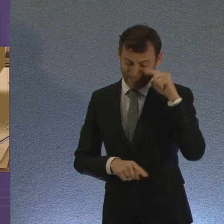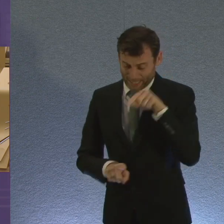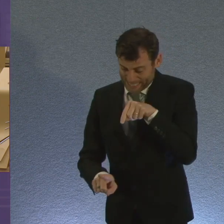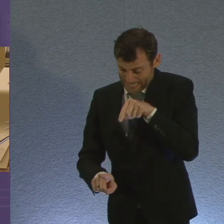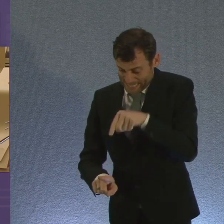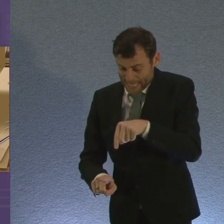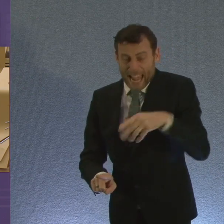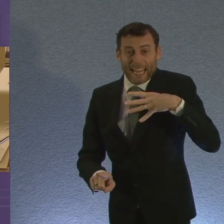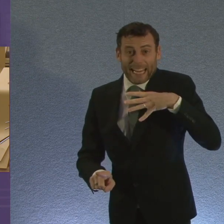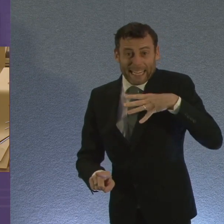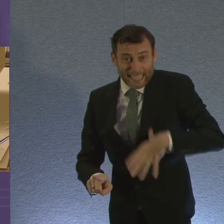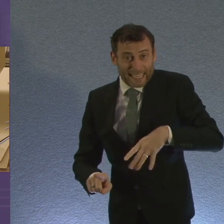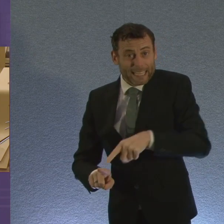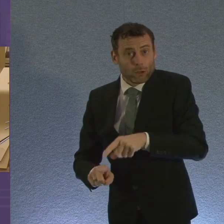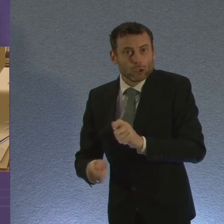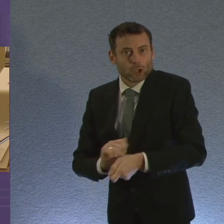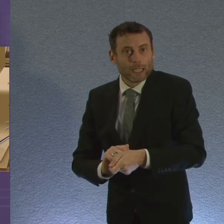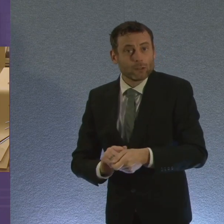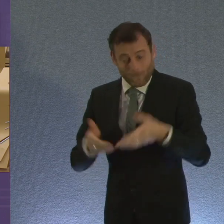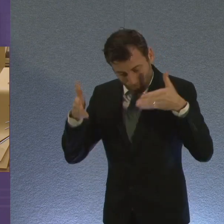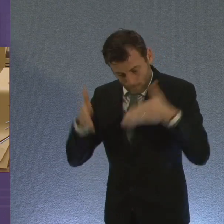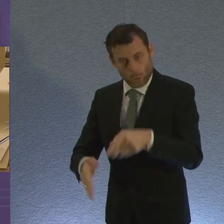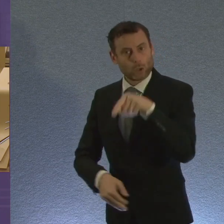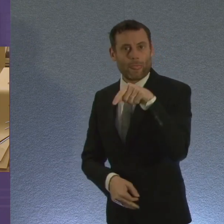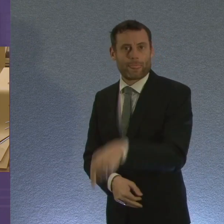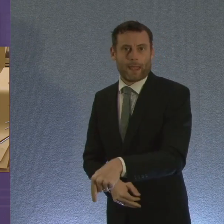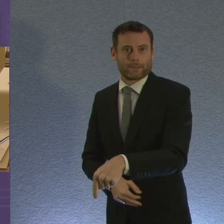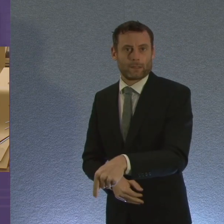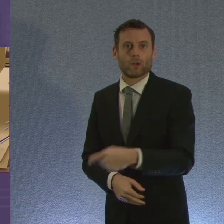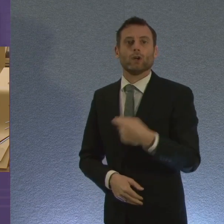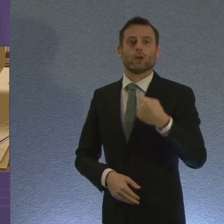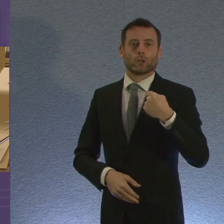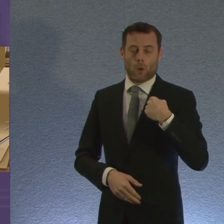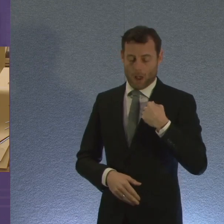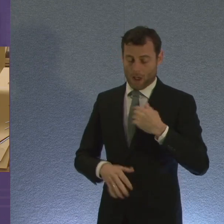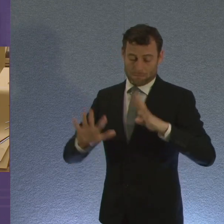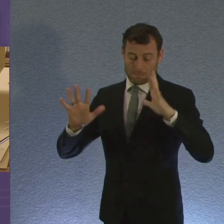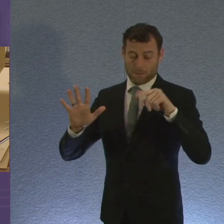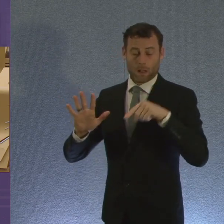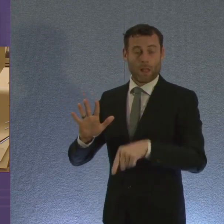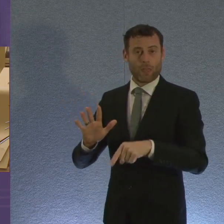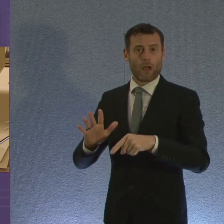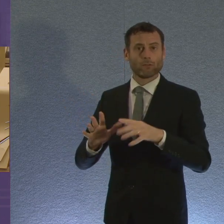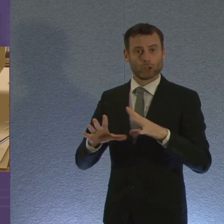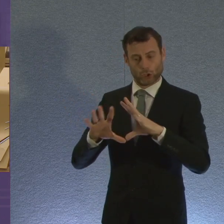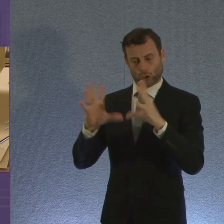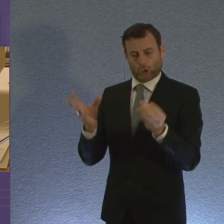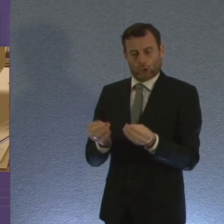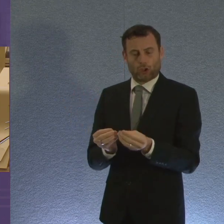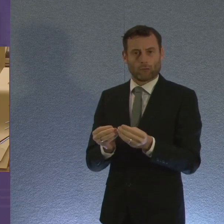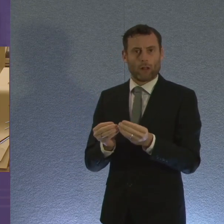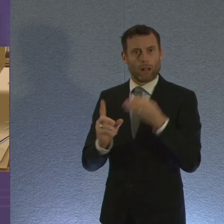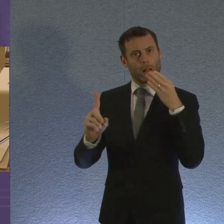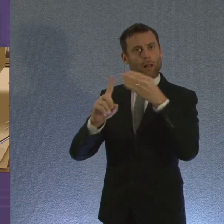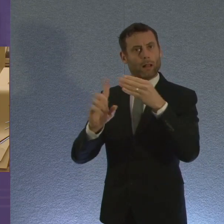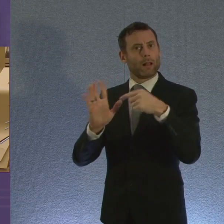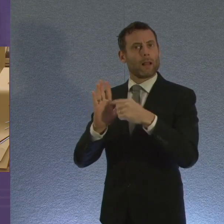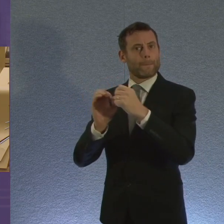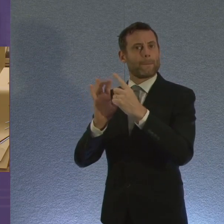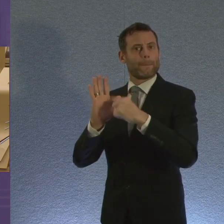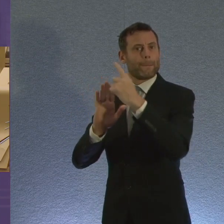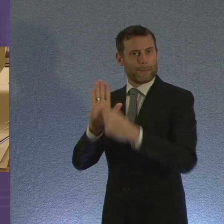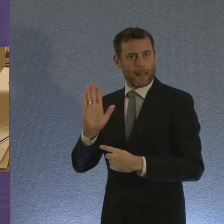this legislation. And with that, Presiding Officer, I commend the general principles of the bill to the Chamber, and I hope that at stage 2 we can